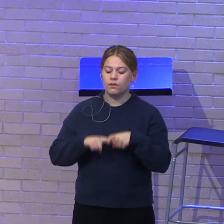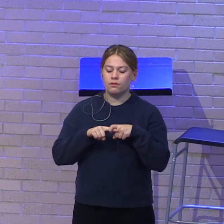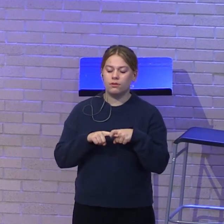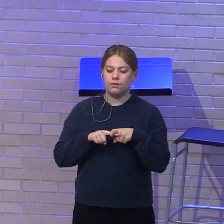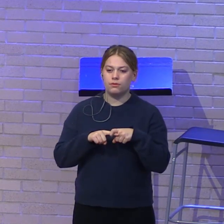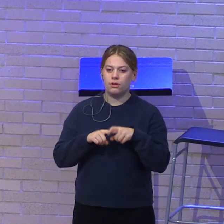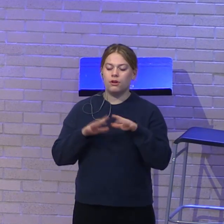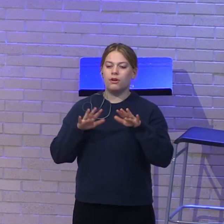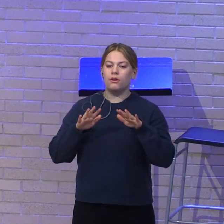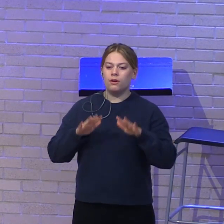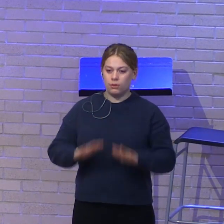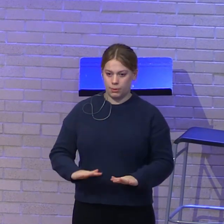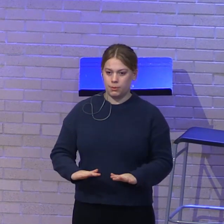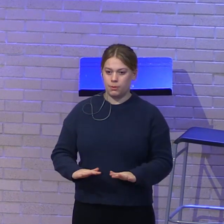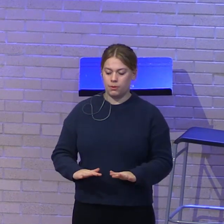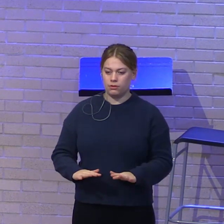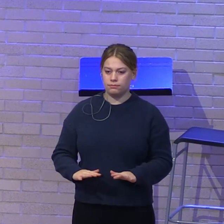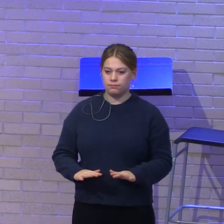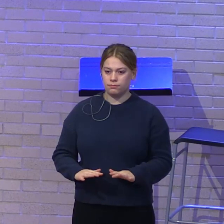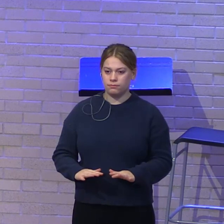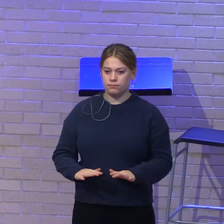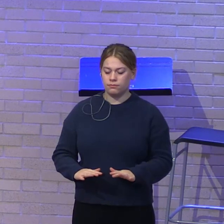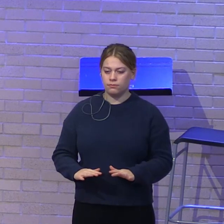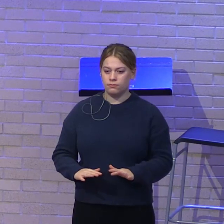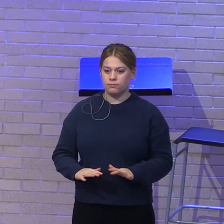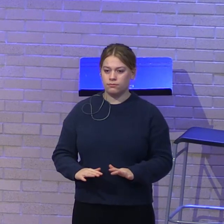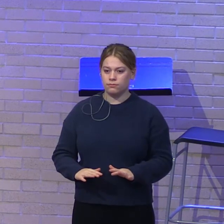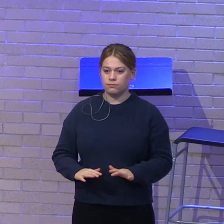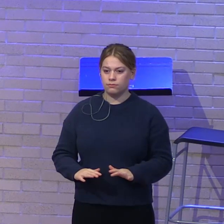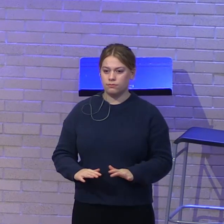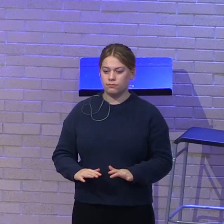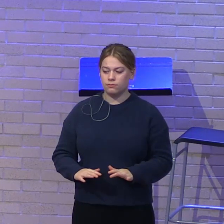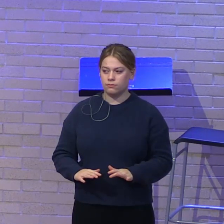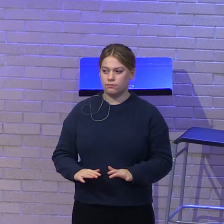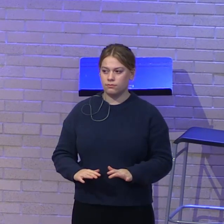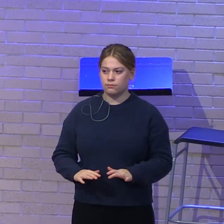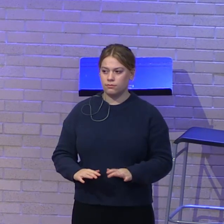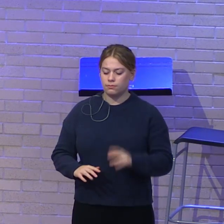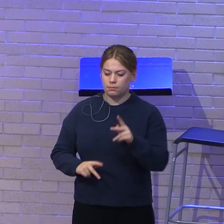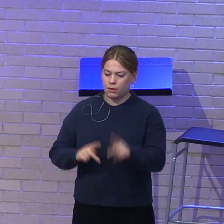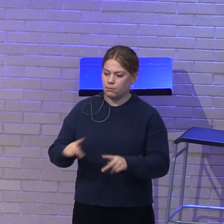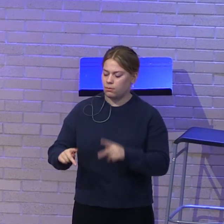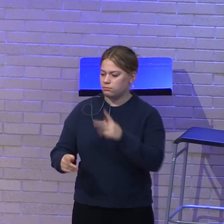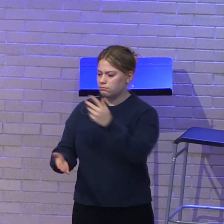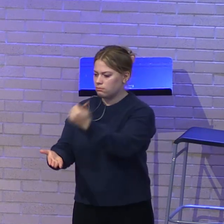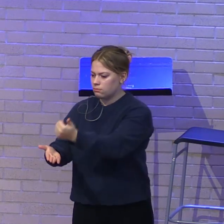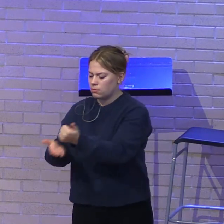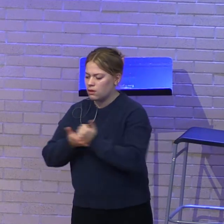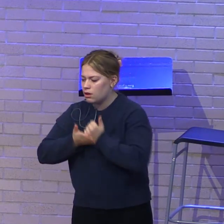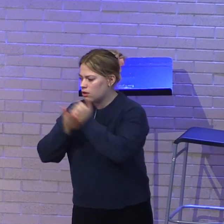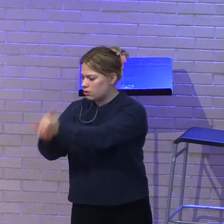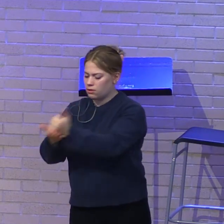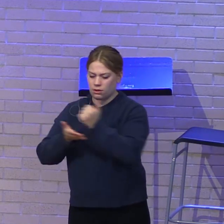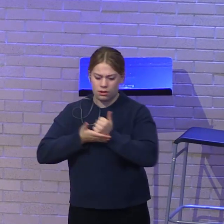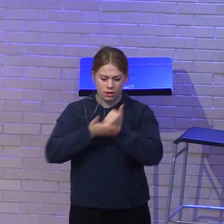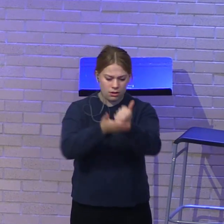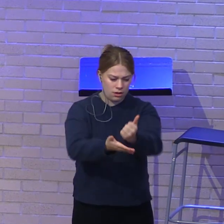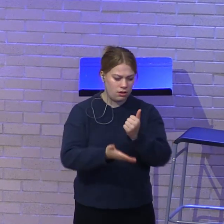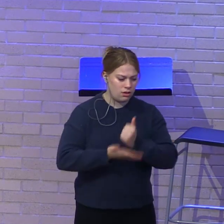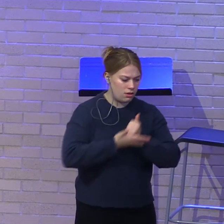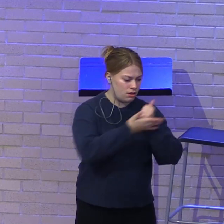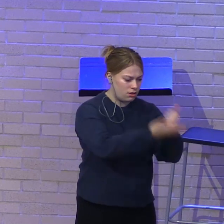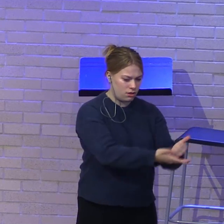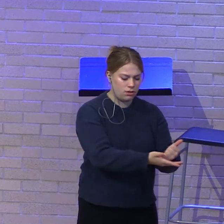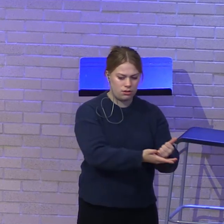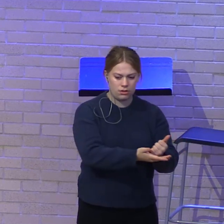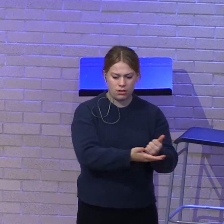froze. I froze in the fact that I had given people so much help before, and I couldn't even admit to myself that I